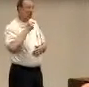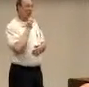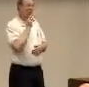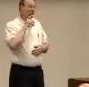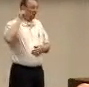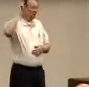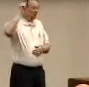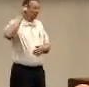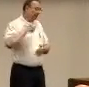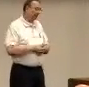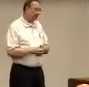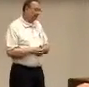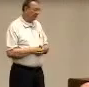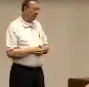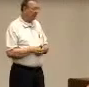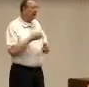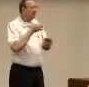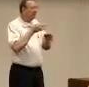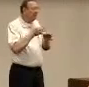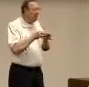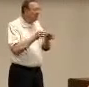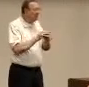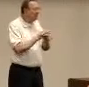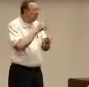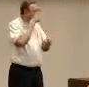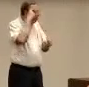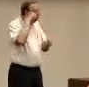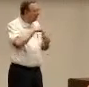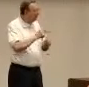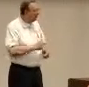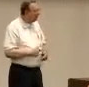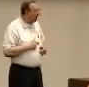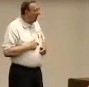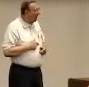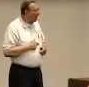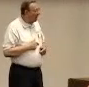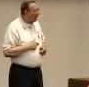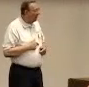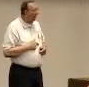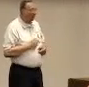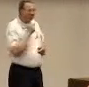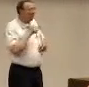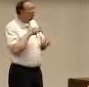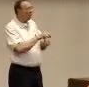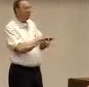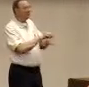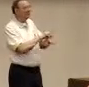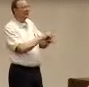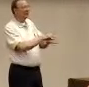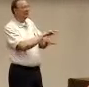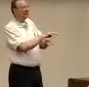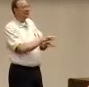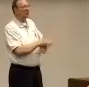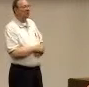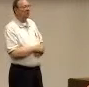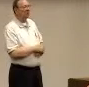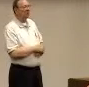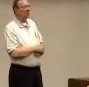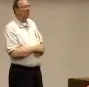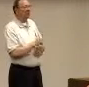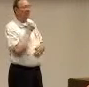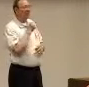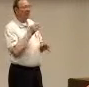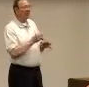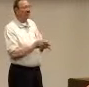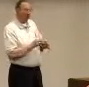servant Moses to be a mouthpiece. And the faithfulness of Moses in his life. I don't think Moses went into the desert and